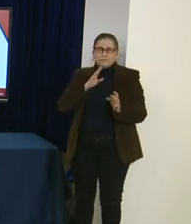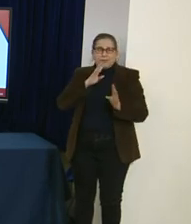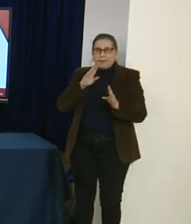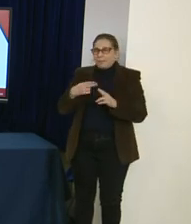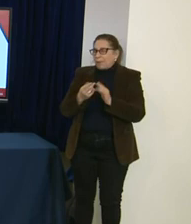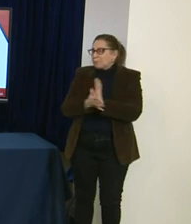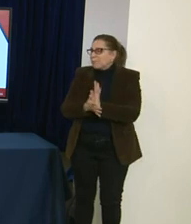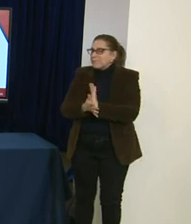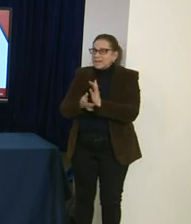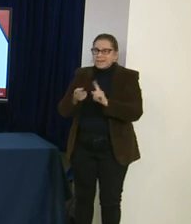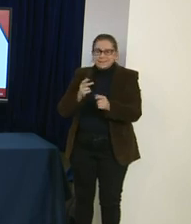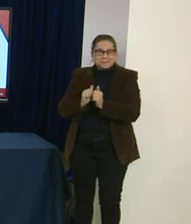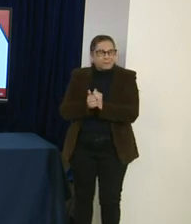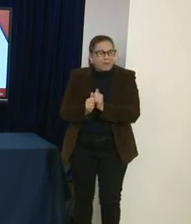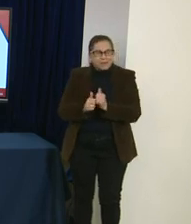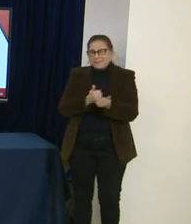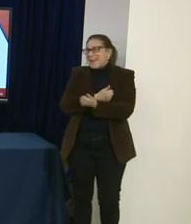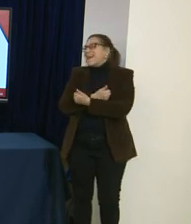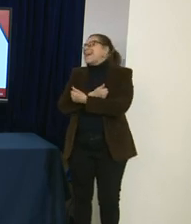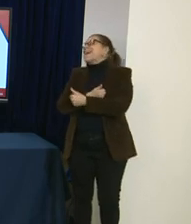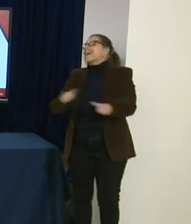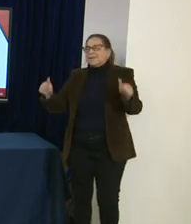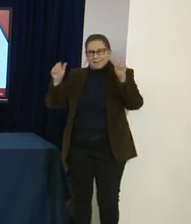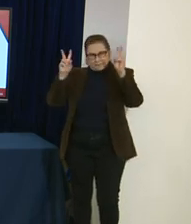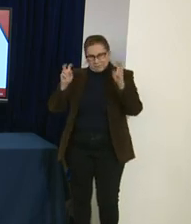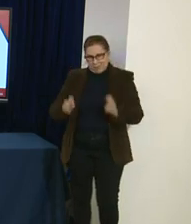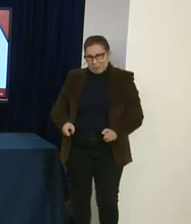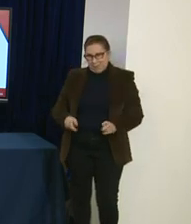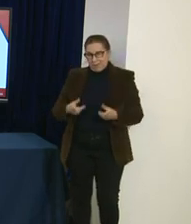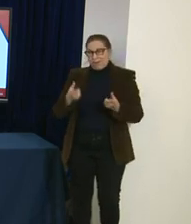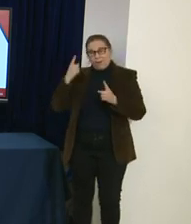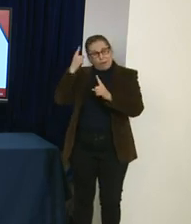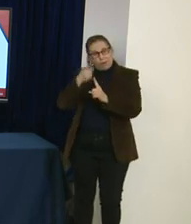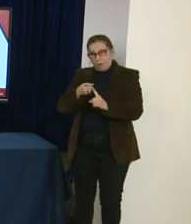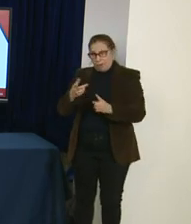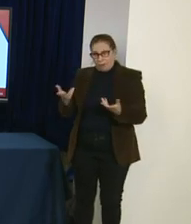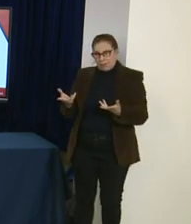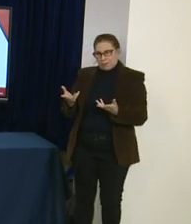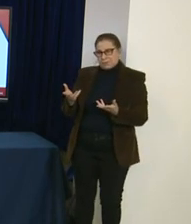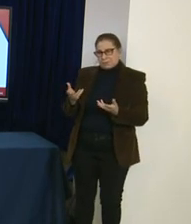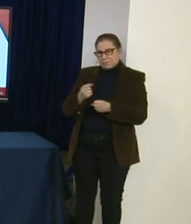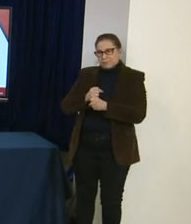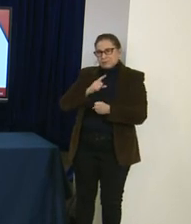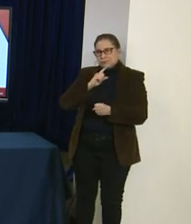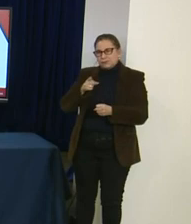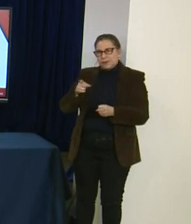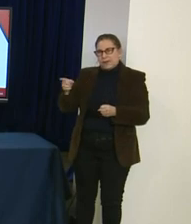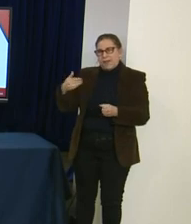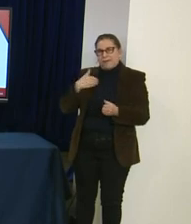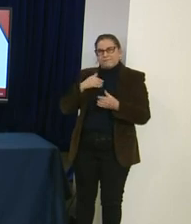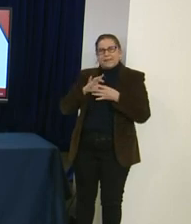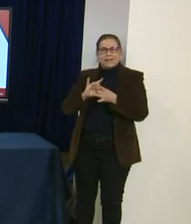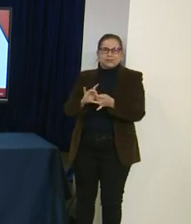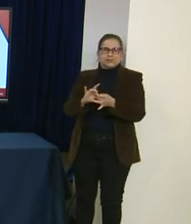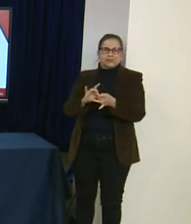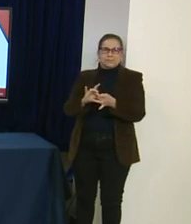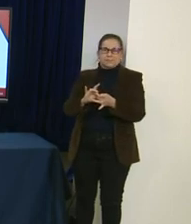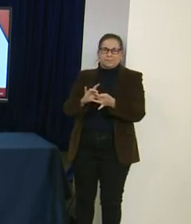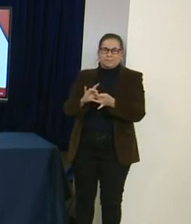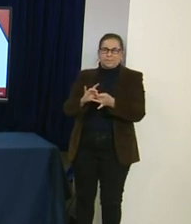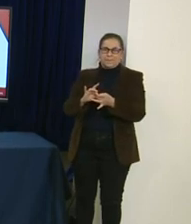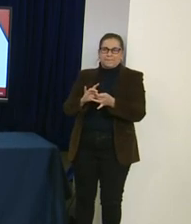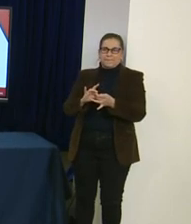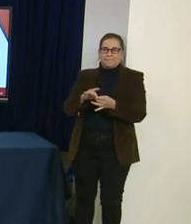absolutely anything that you would like. Our goal is to ensure that you can still make meaningful connections and stay engaged from the comfort of your own